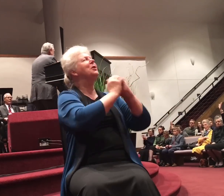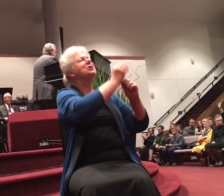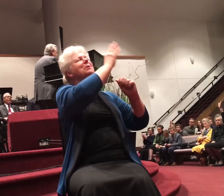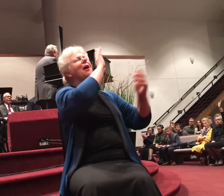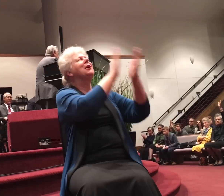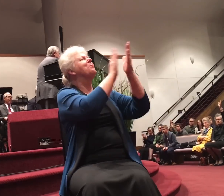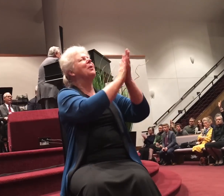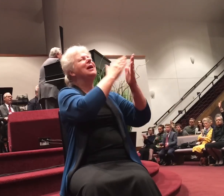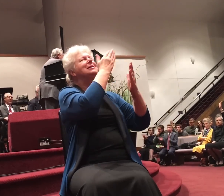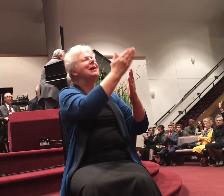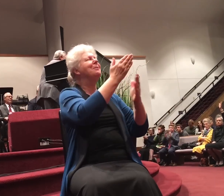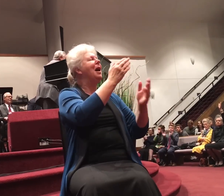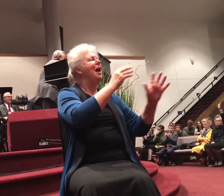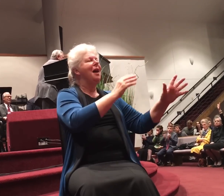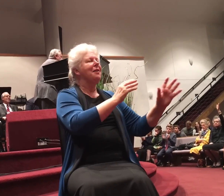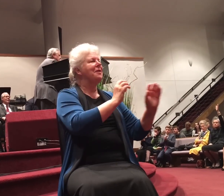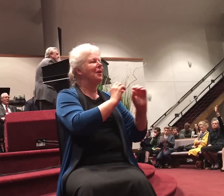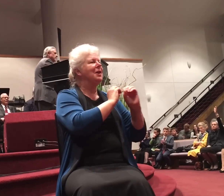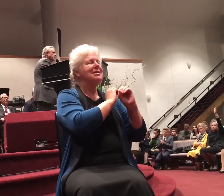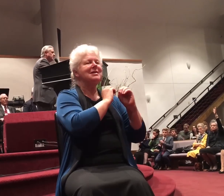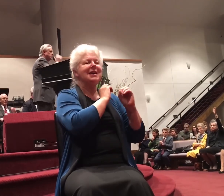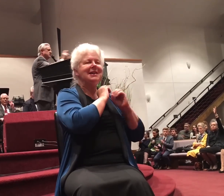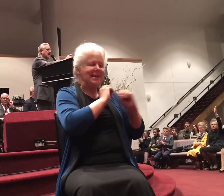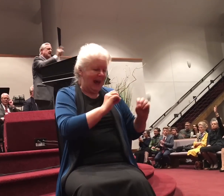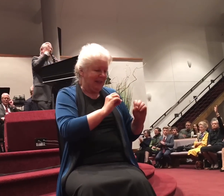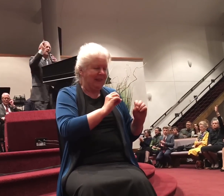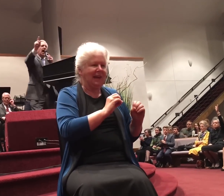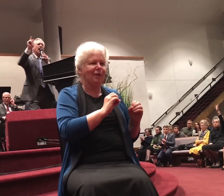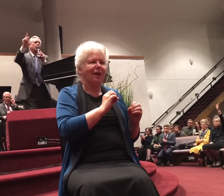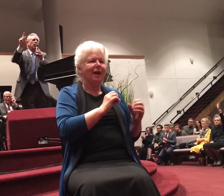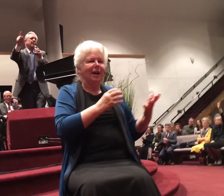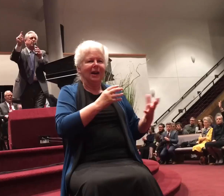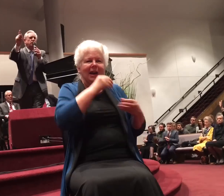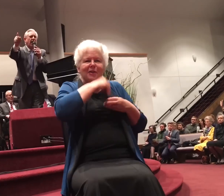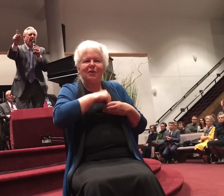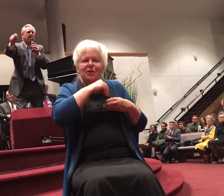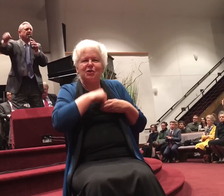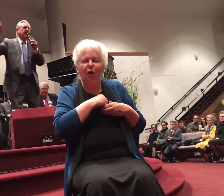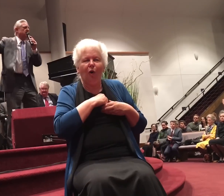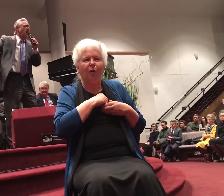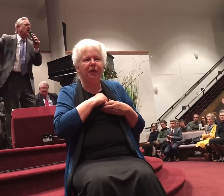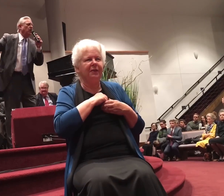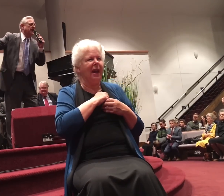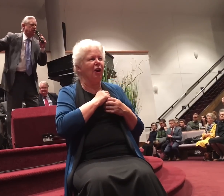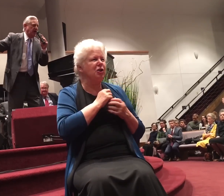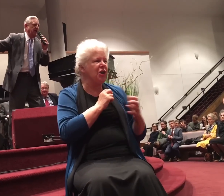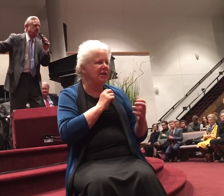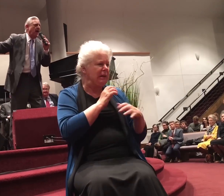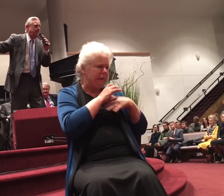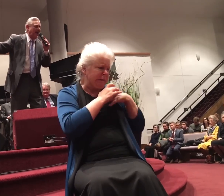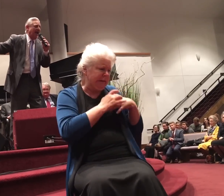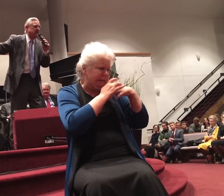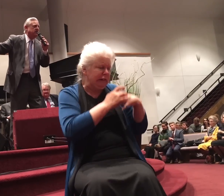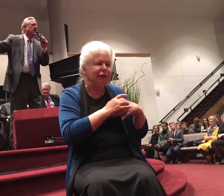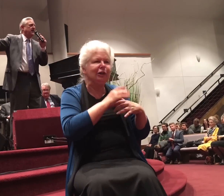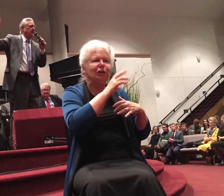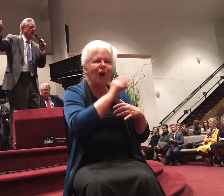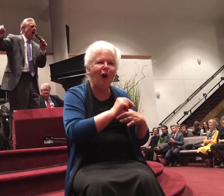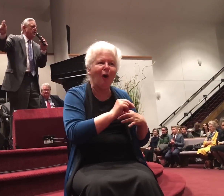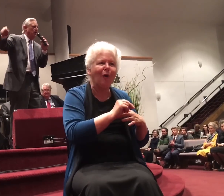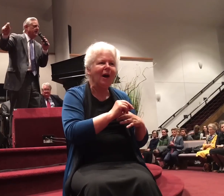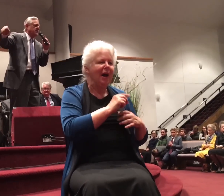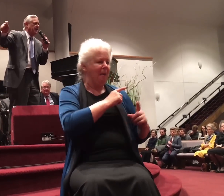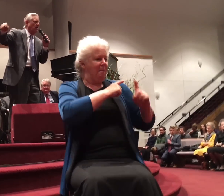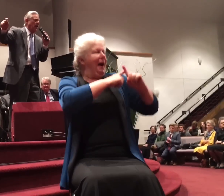not even a smell of smoke. You say, can God really do that? Can God really change my past?